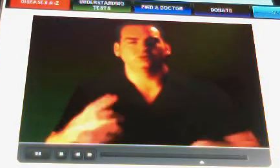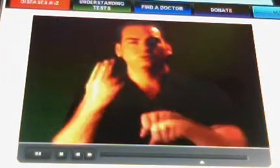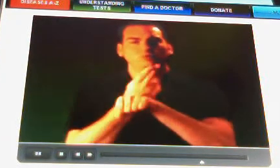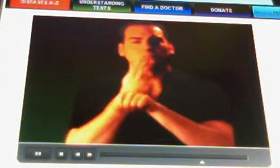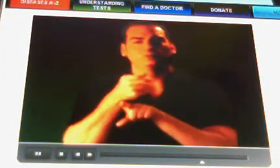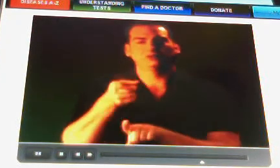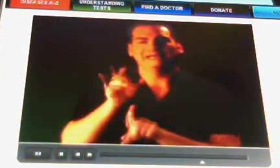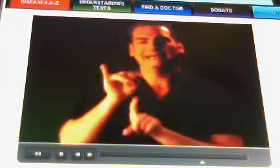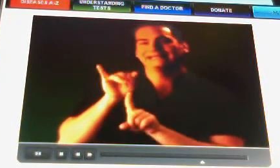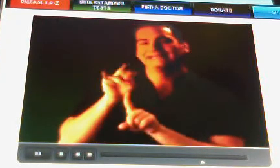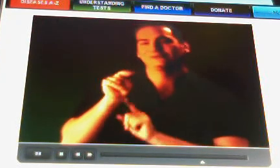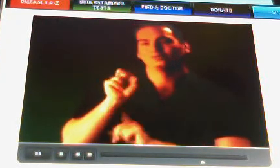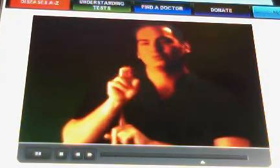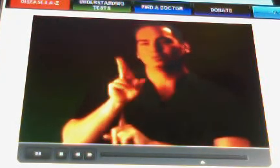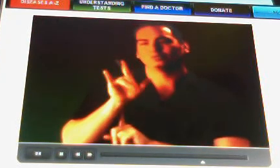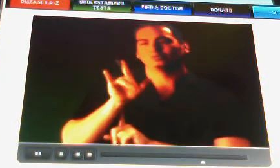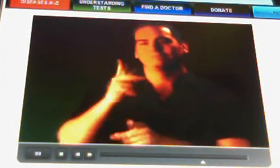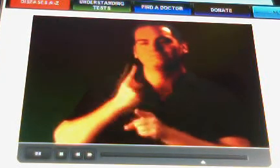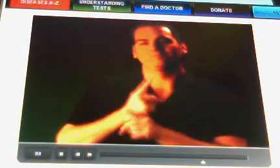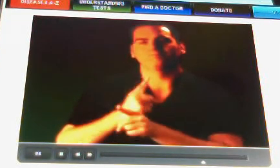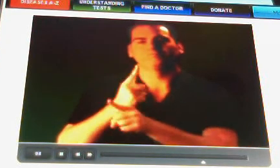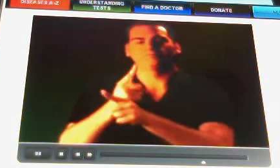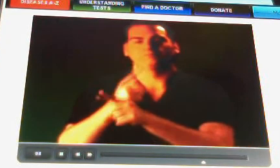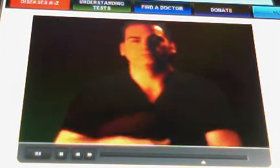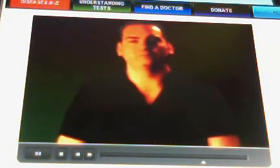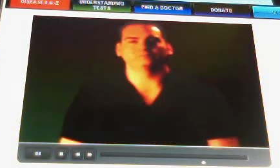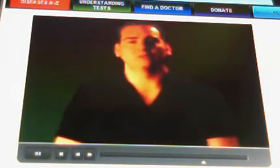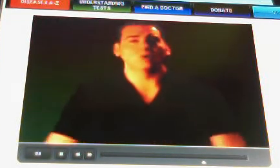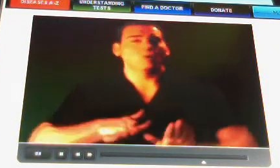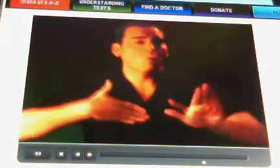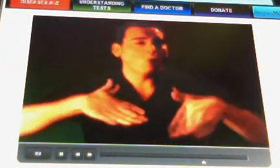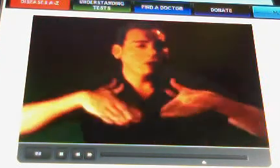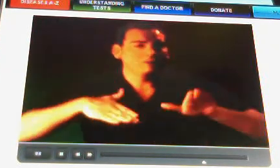and use insulin more efficiently.